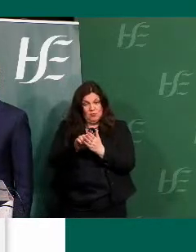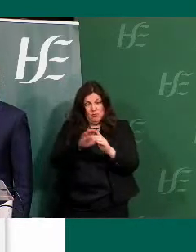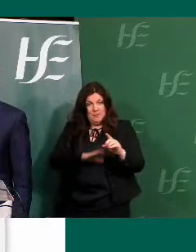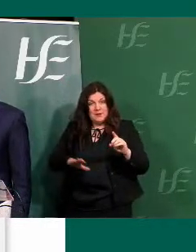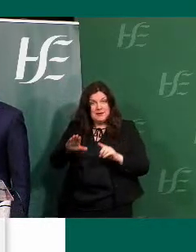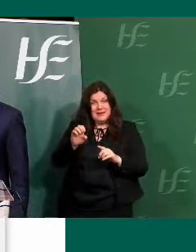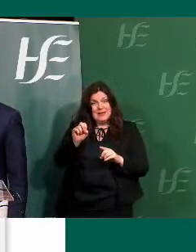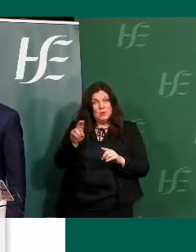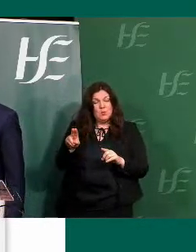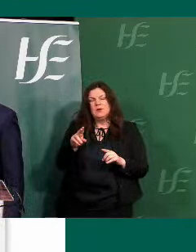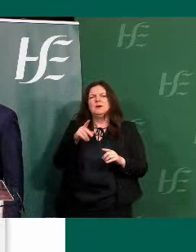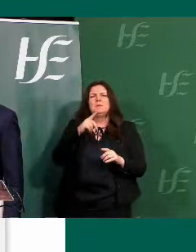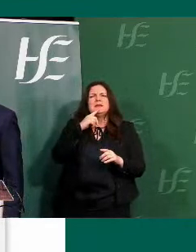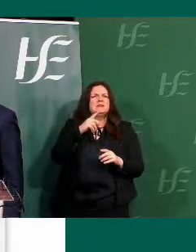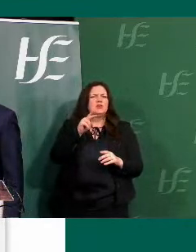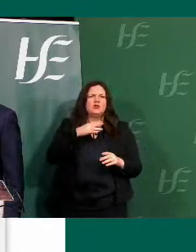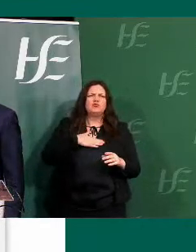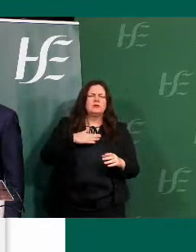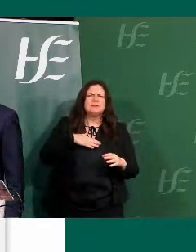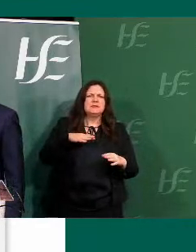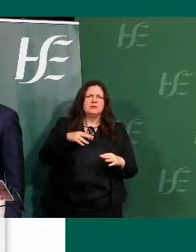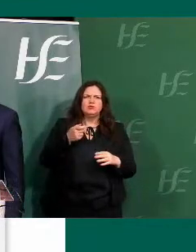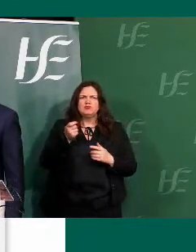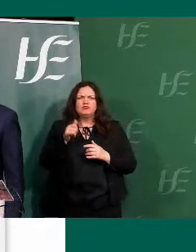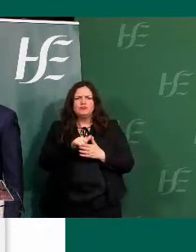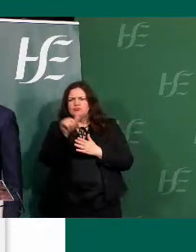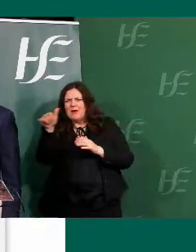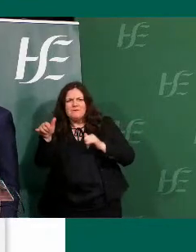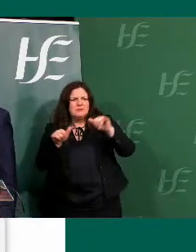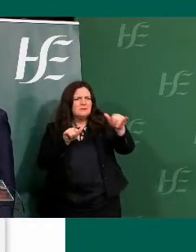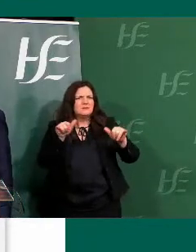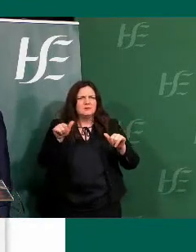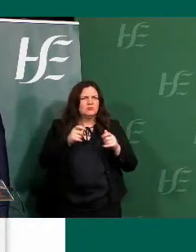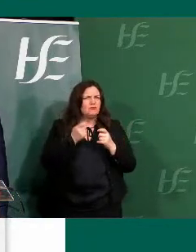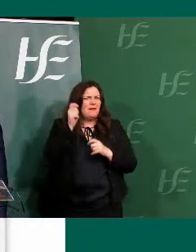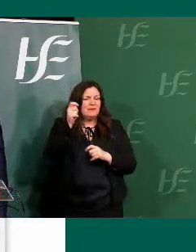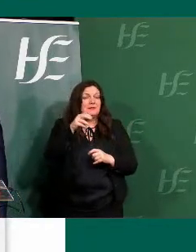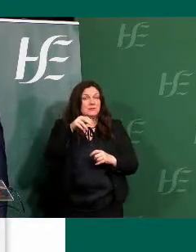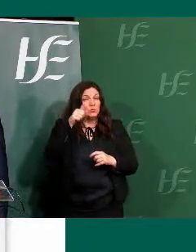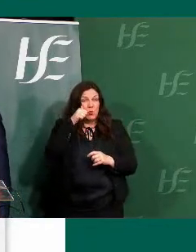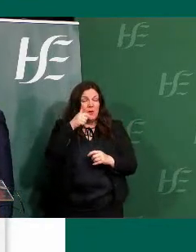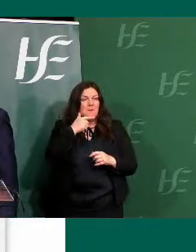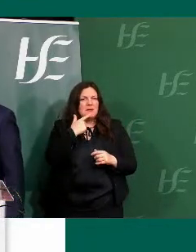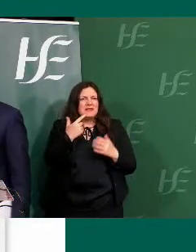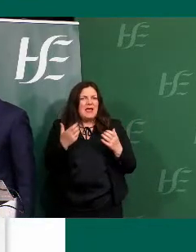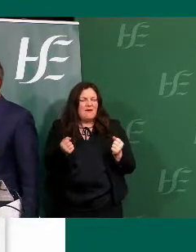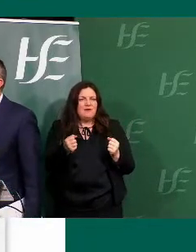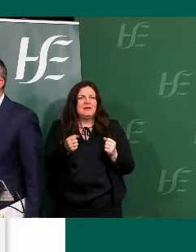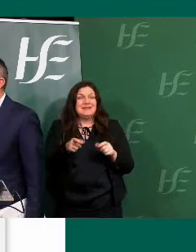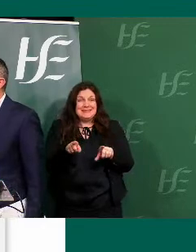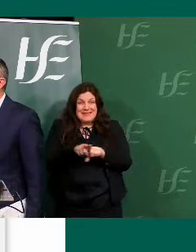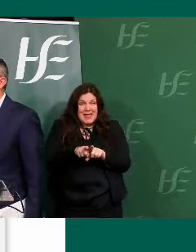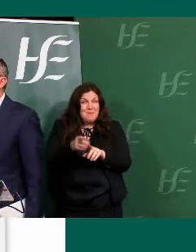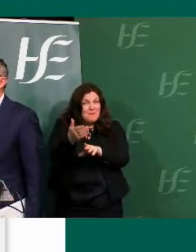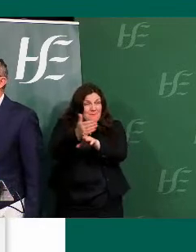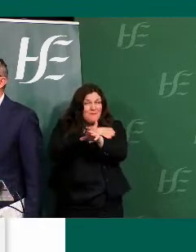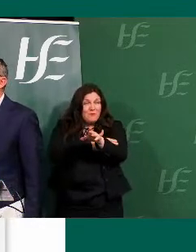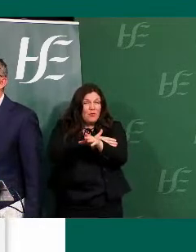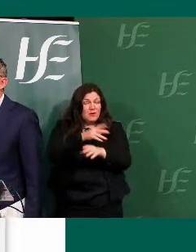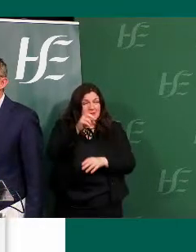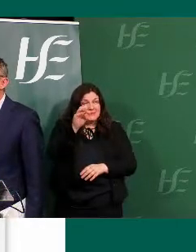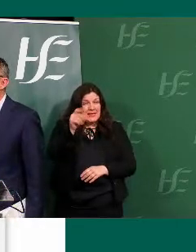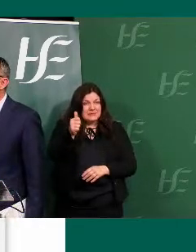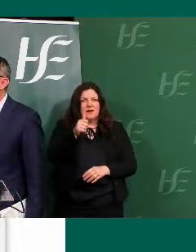with travel. Now we're seeing secondary outbreaks. We're beginning to see, as if you remember this time last year, the same story with Delta. Initially, we were tracking and trying to slow